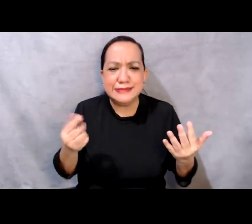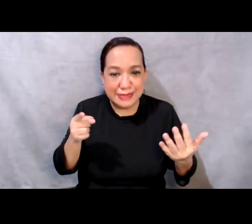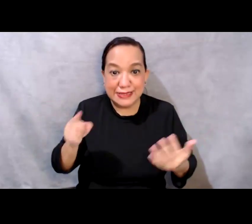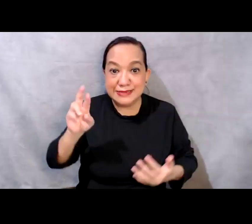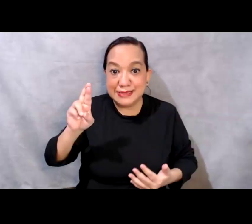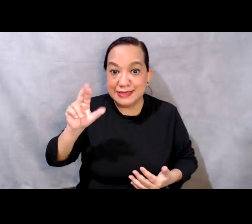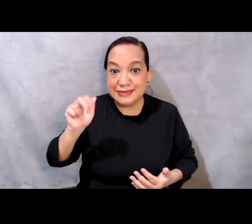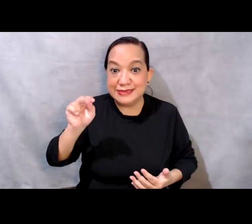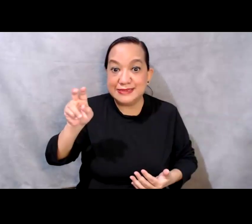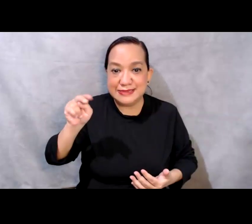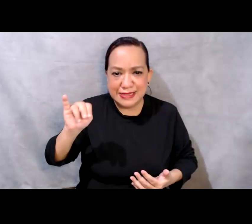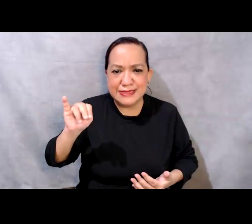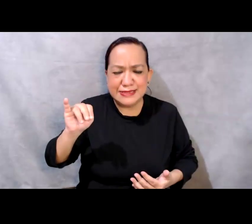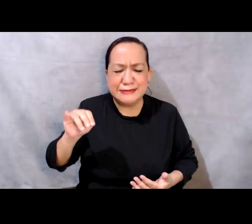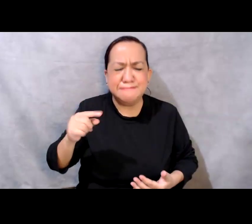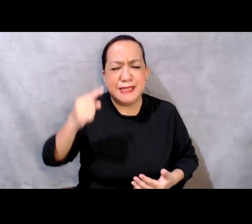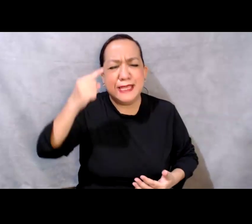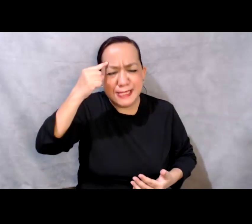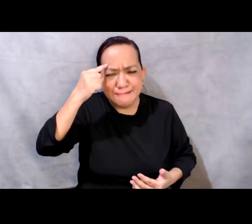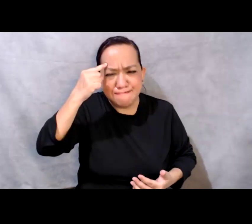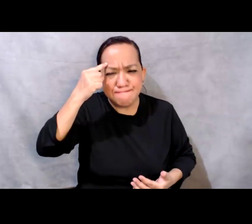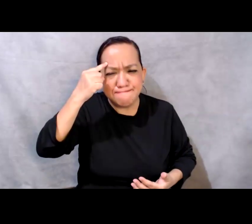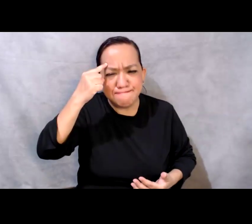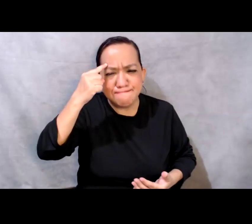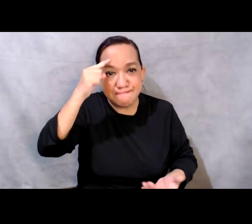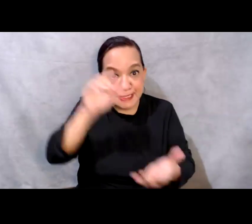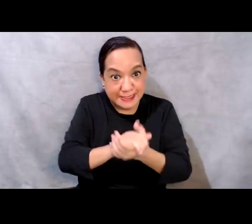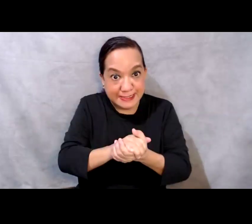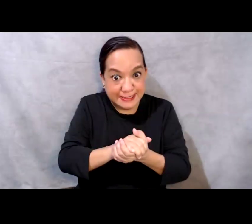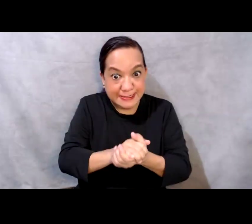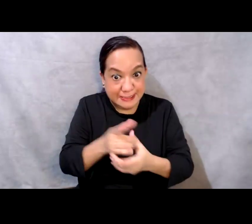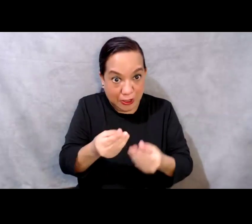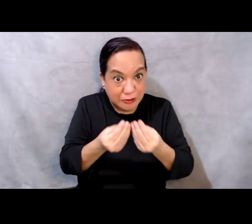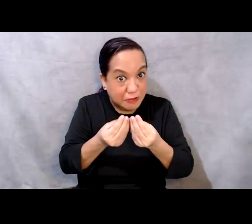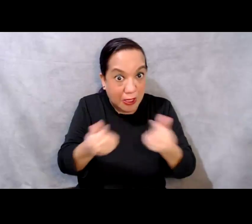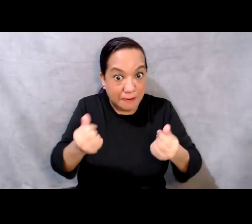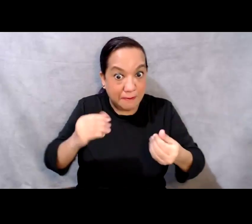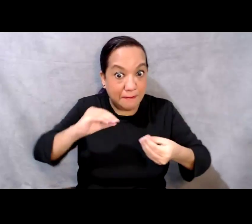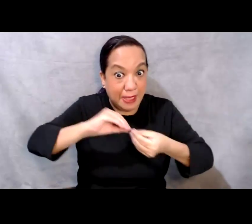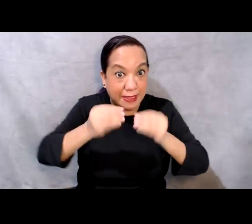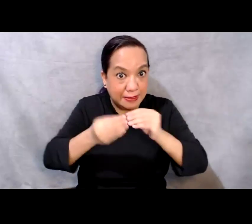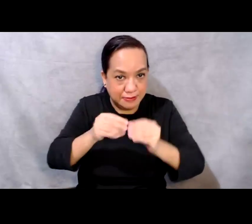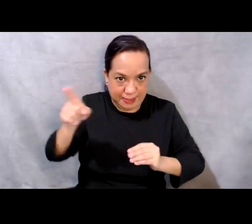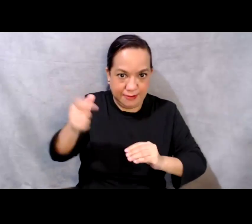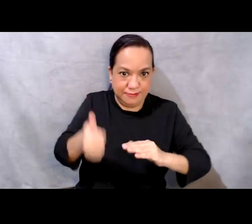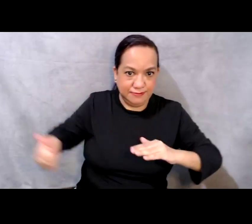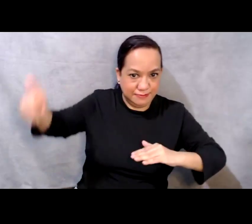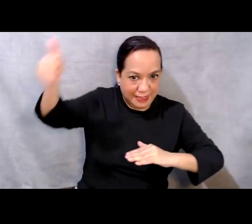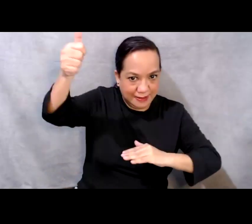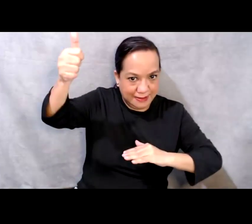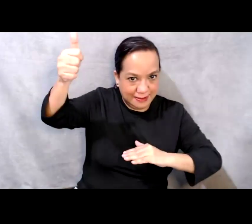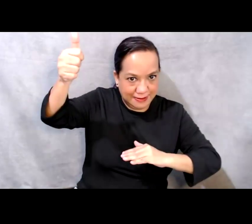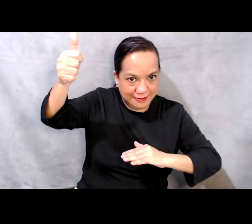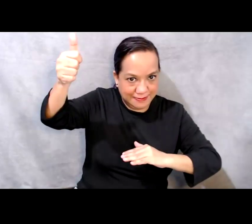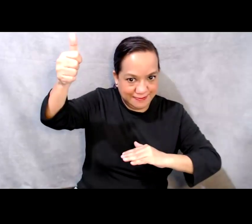management-led process of problem solving and dispute resolution, where there is willingness on the part of the parties